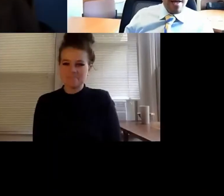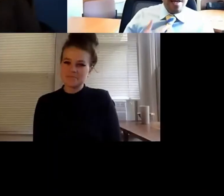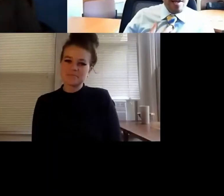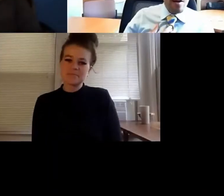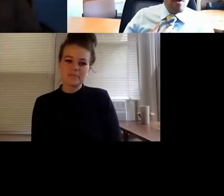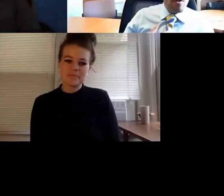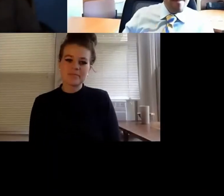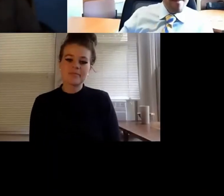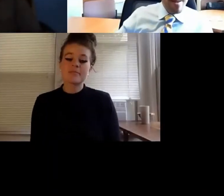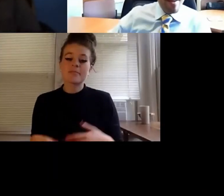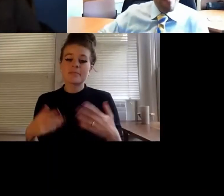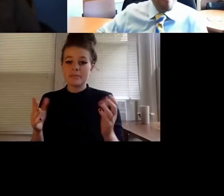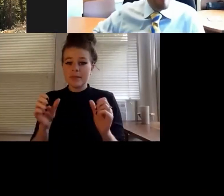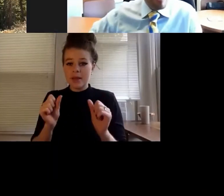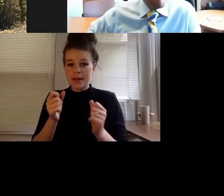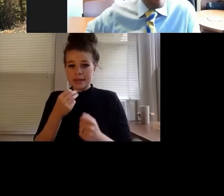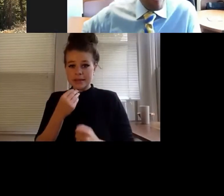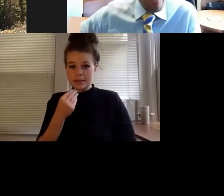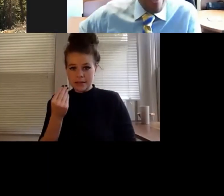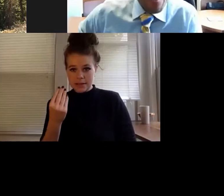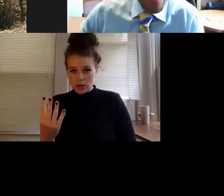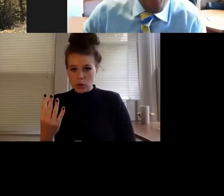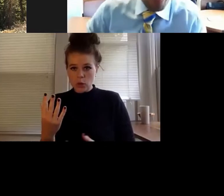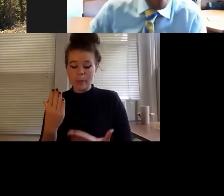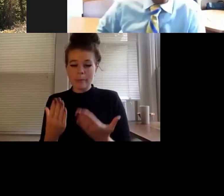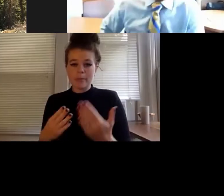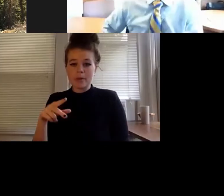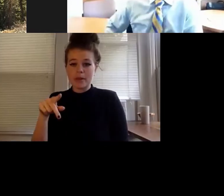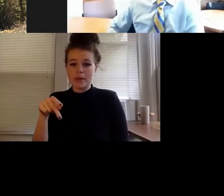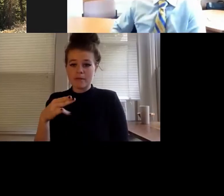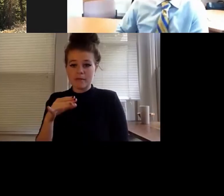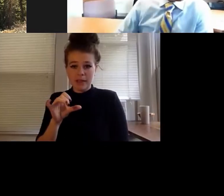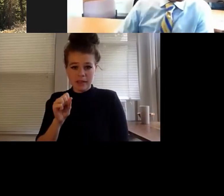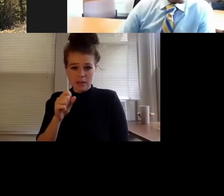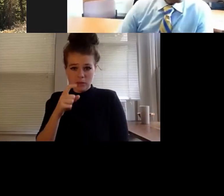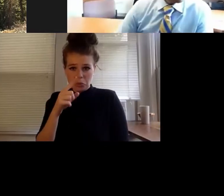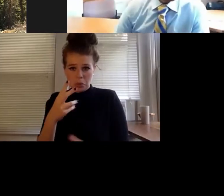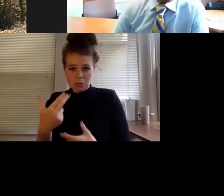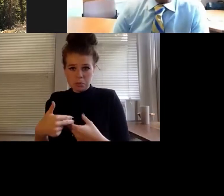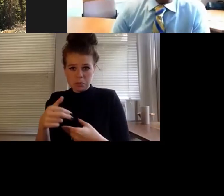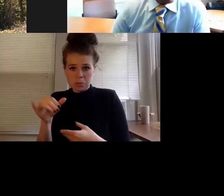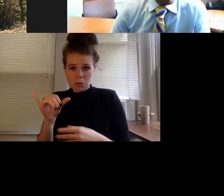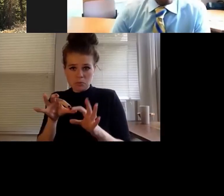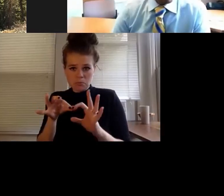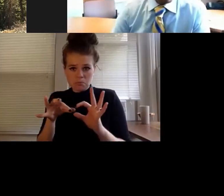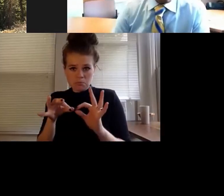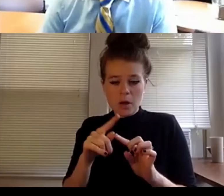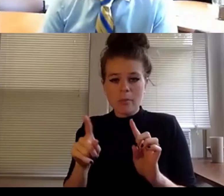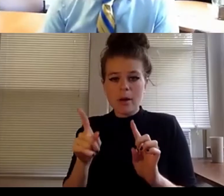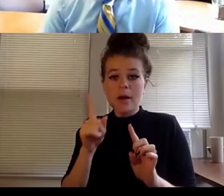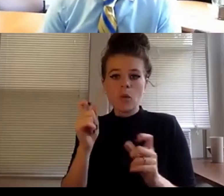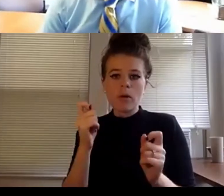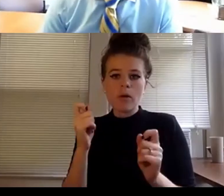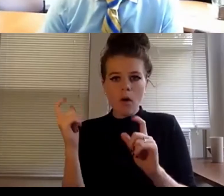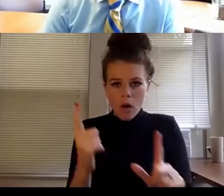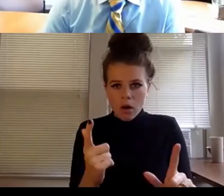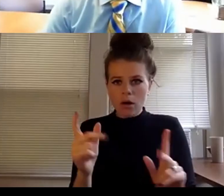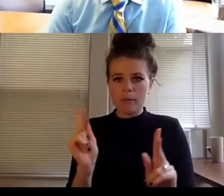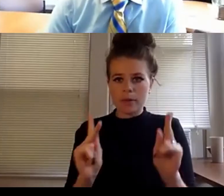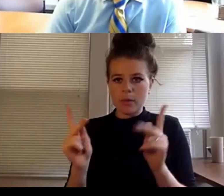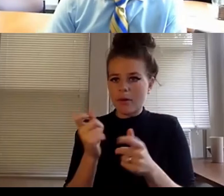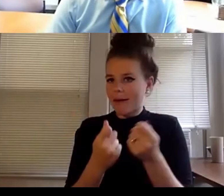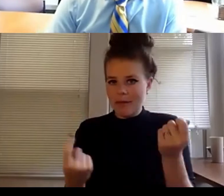So I can tell you, and maybe Ms. Phyllis Jackson can join in too. So they are for everyone, as I mentioned from the